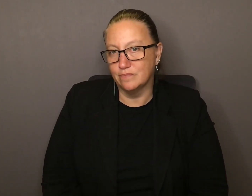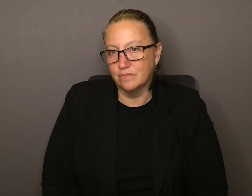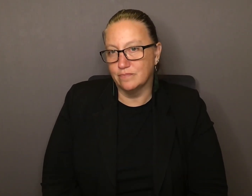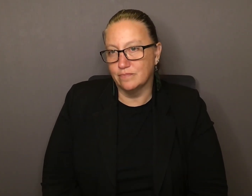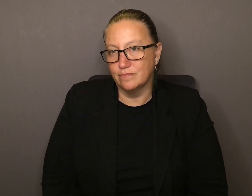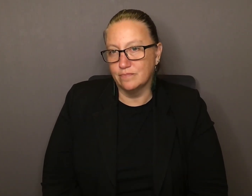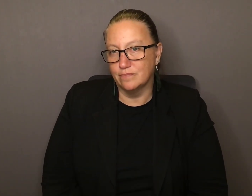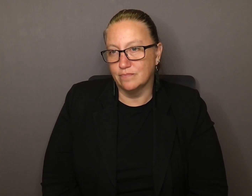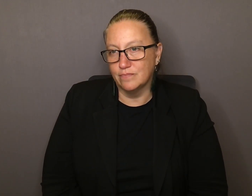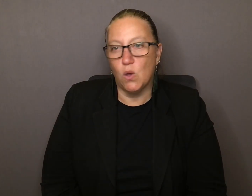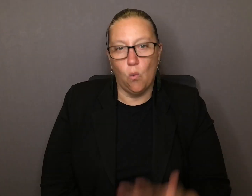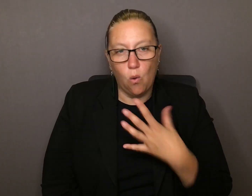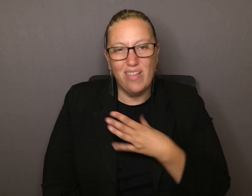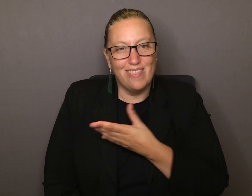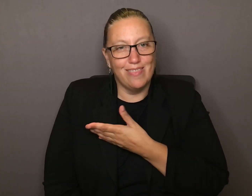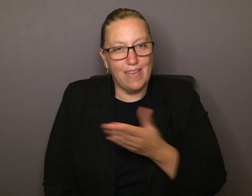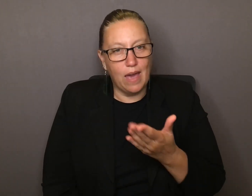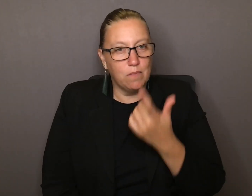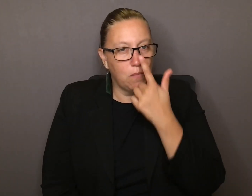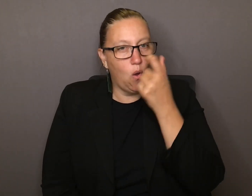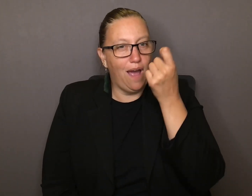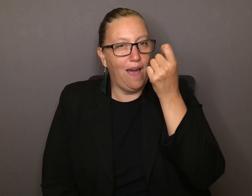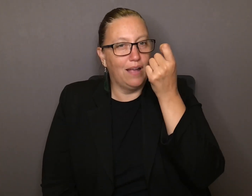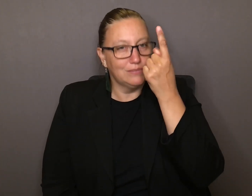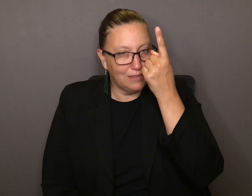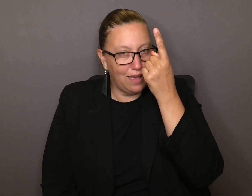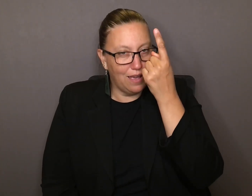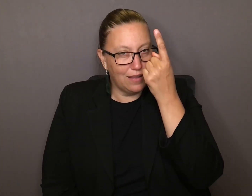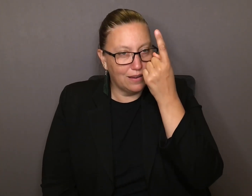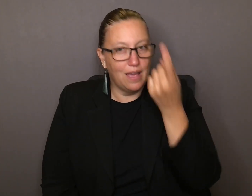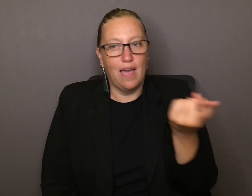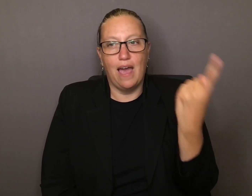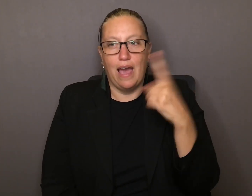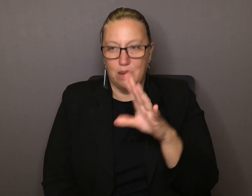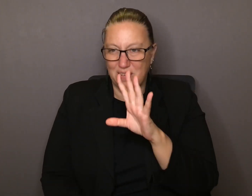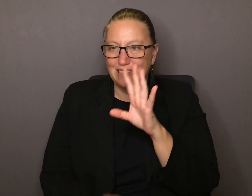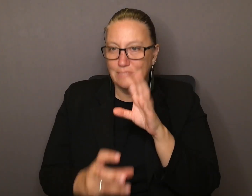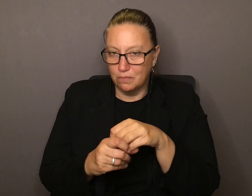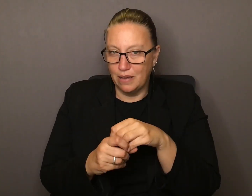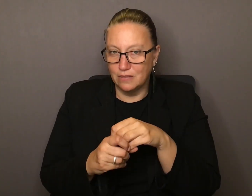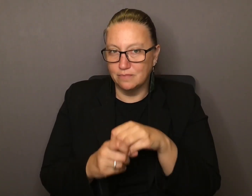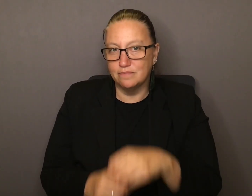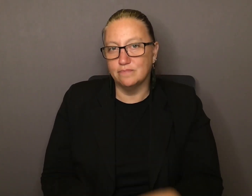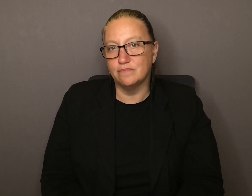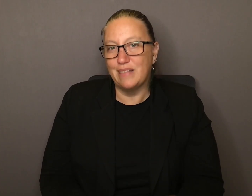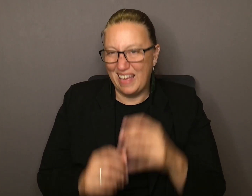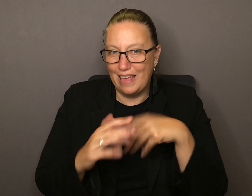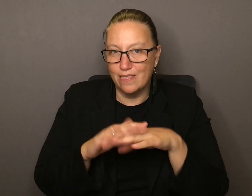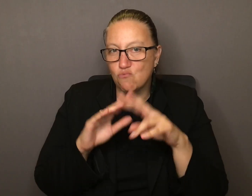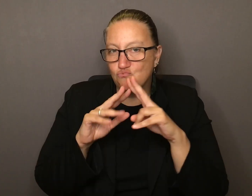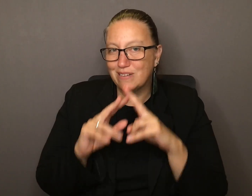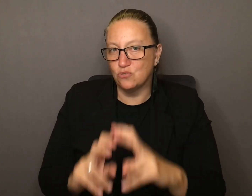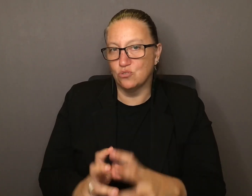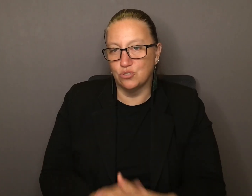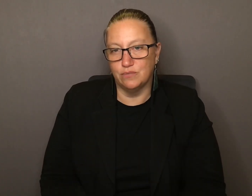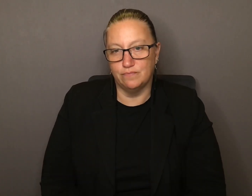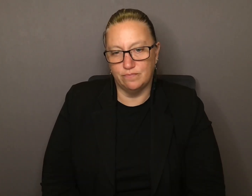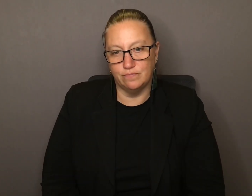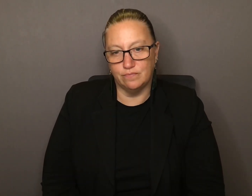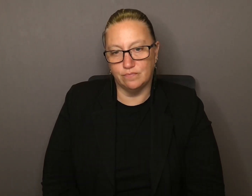disability to understand and participate in research. This can